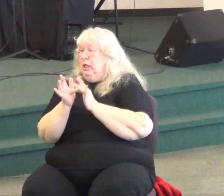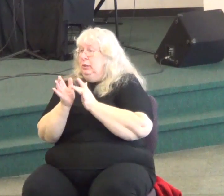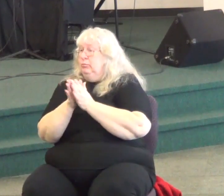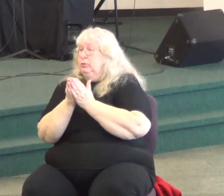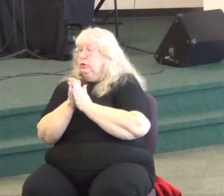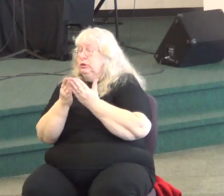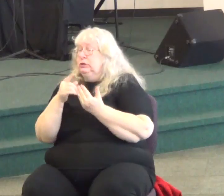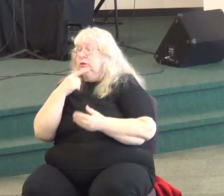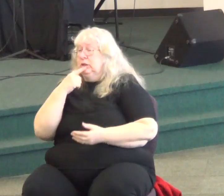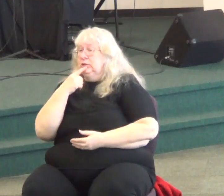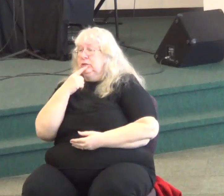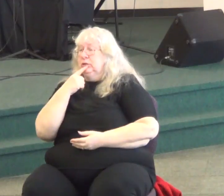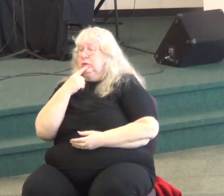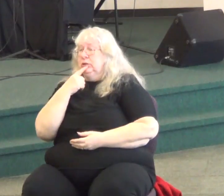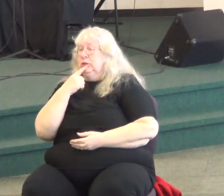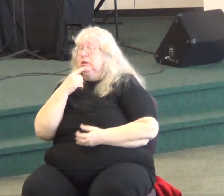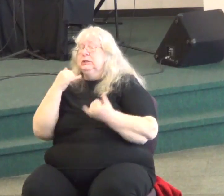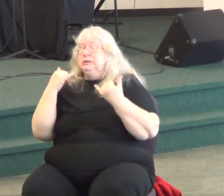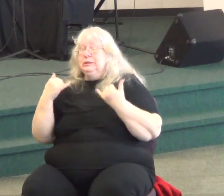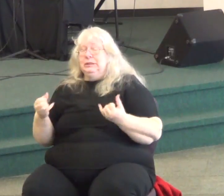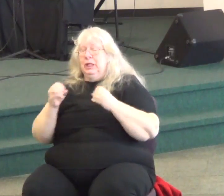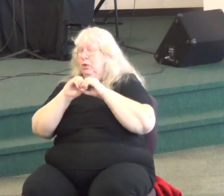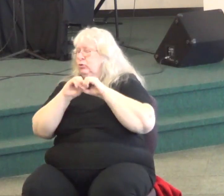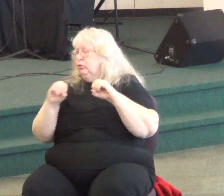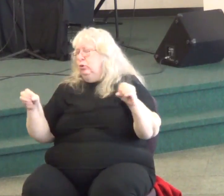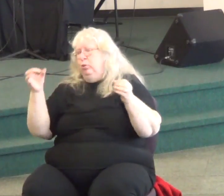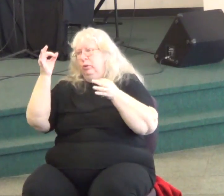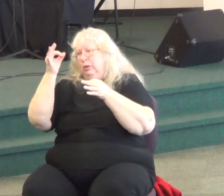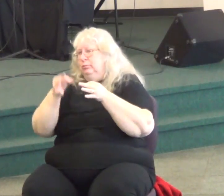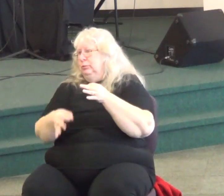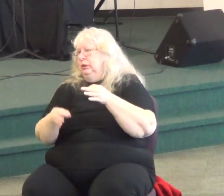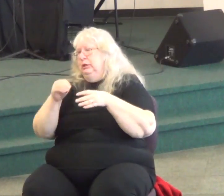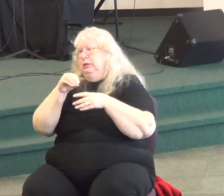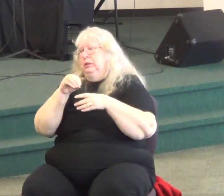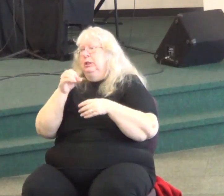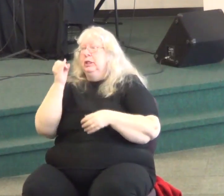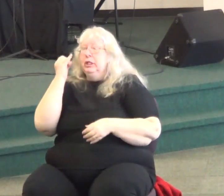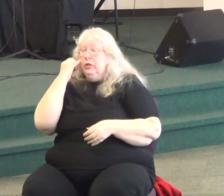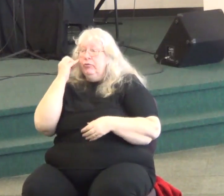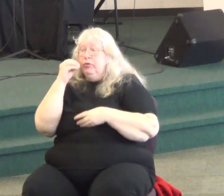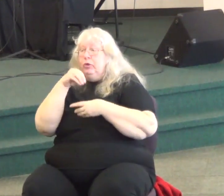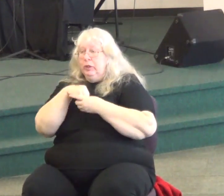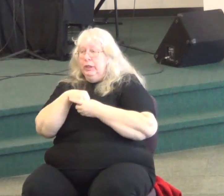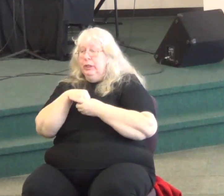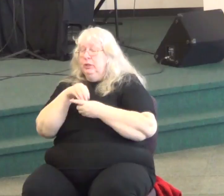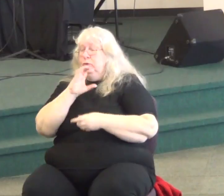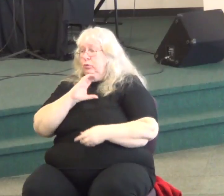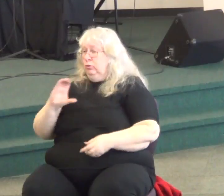no condemnation to those who are in Christ Jesus. You're not condemned to die.